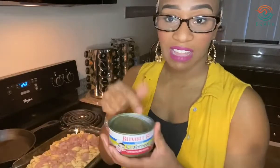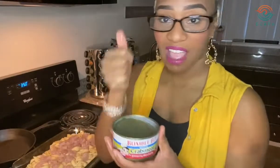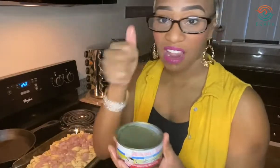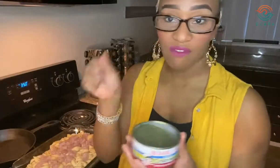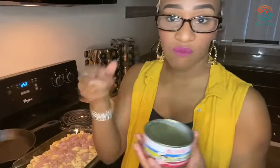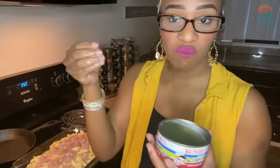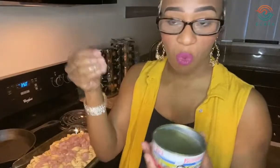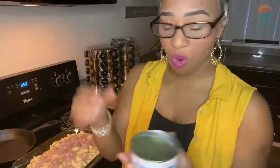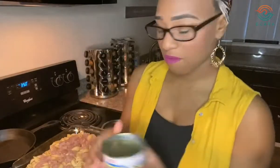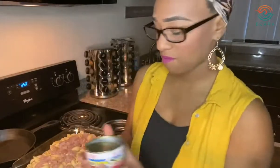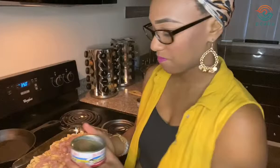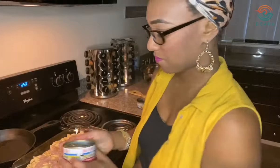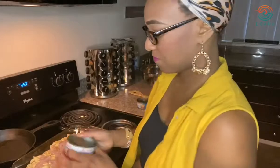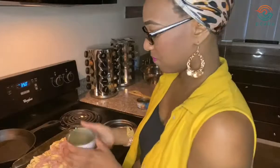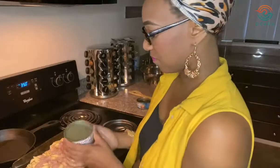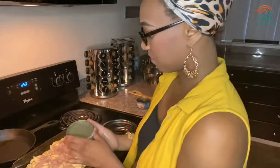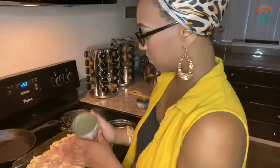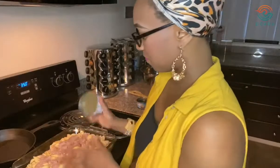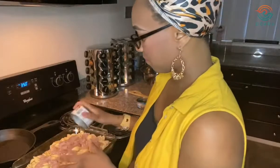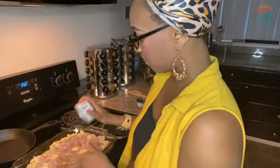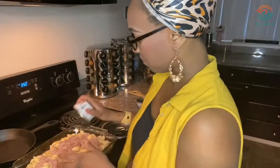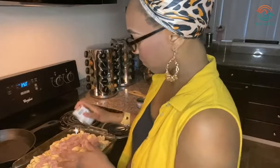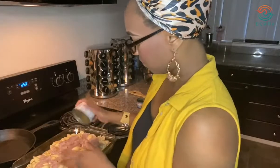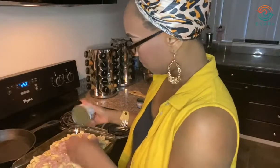And this you can buy at any grocery store.